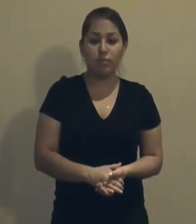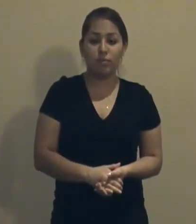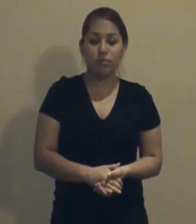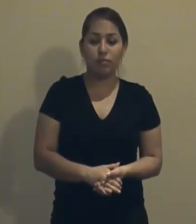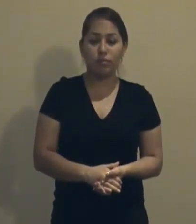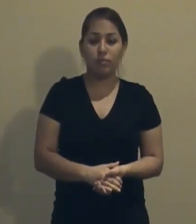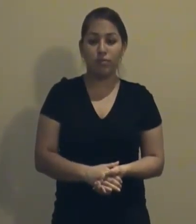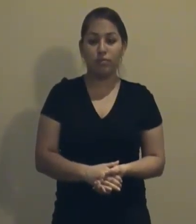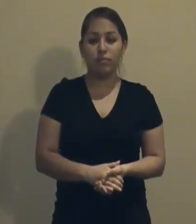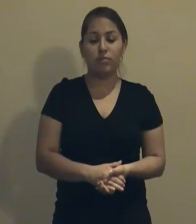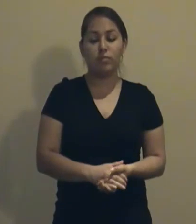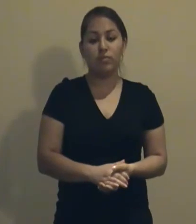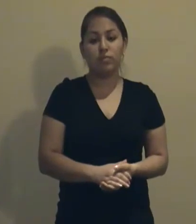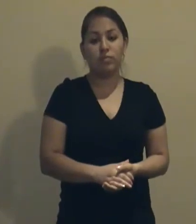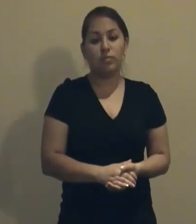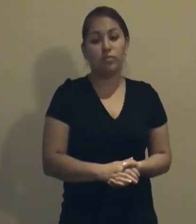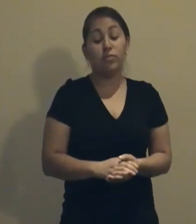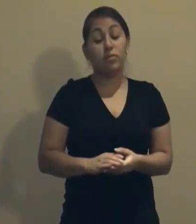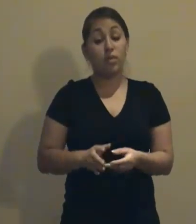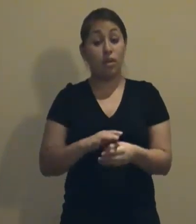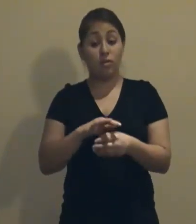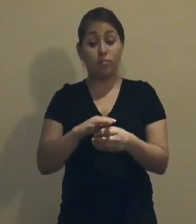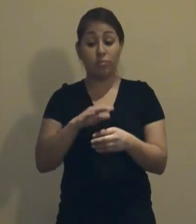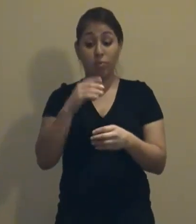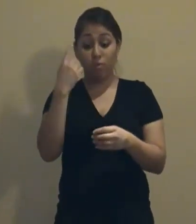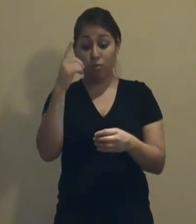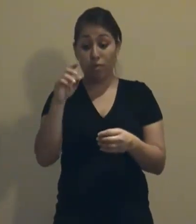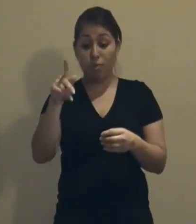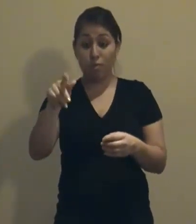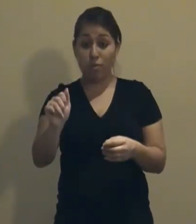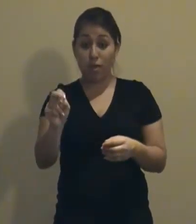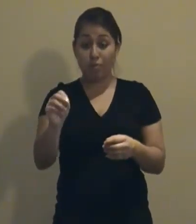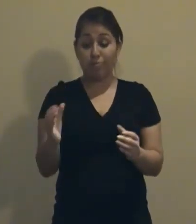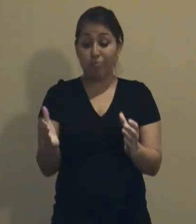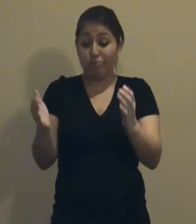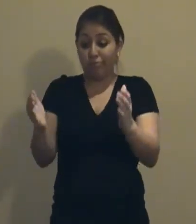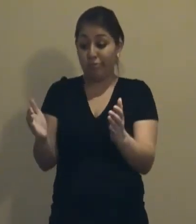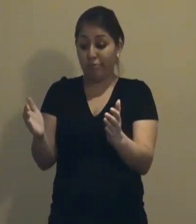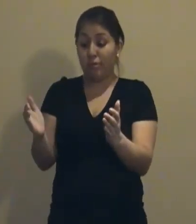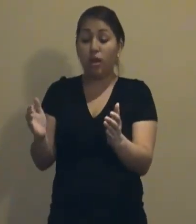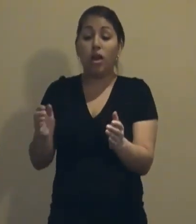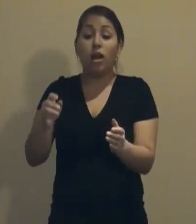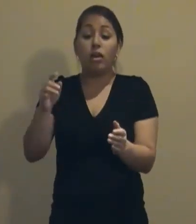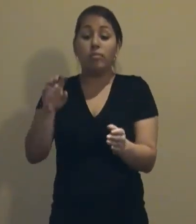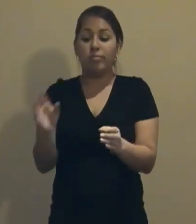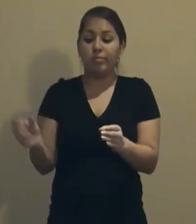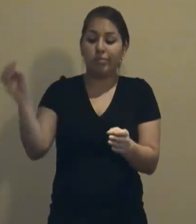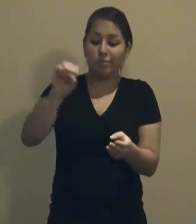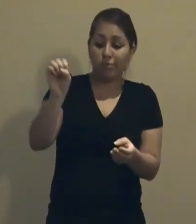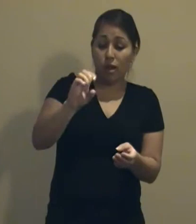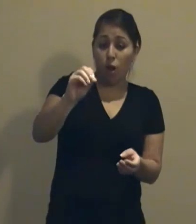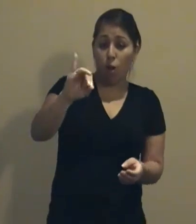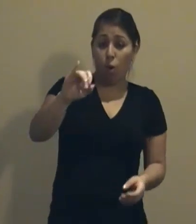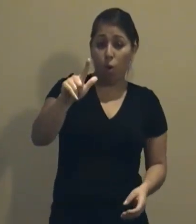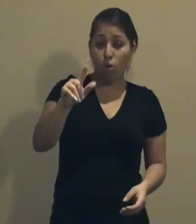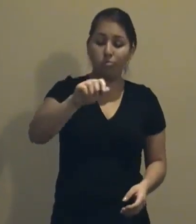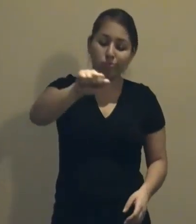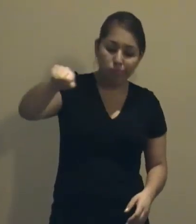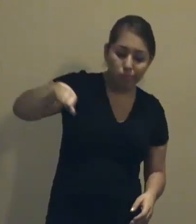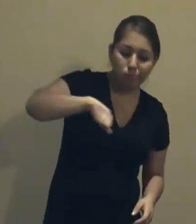Now you need to add some oil into the pan before you cook the vegetables, because the vegetables don't have any fat in